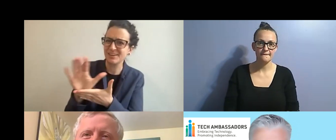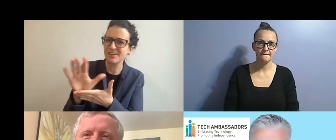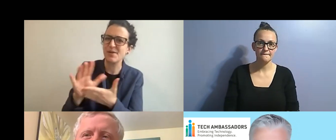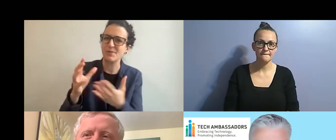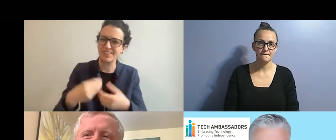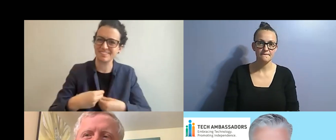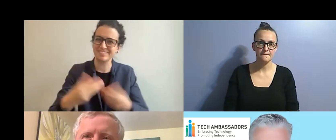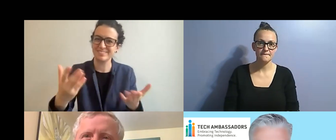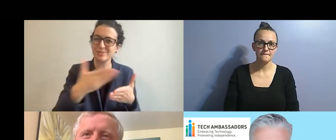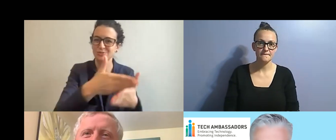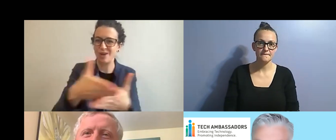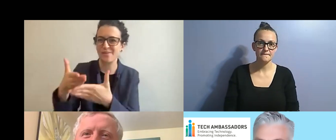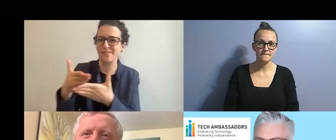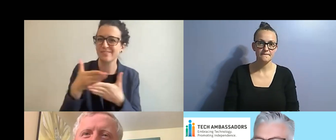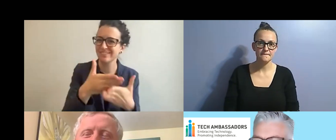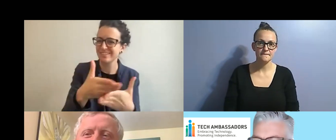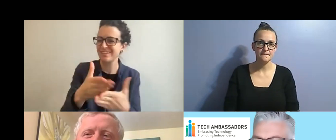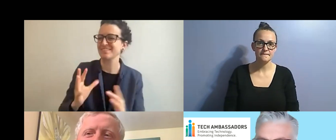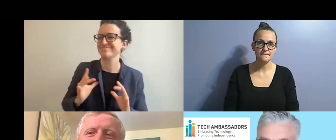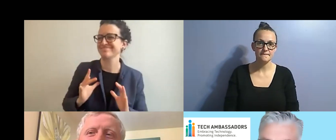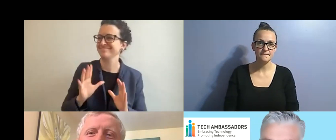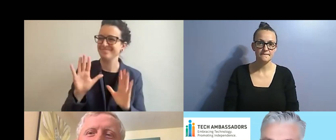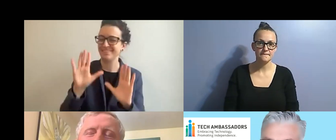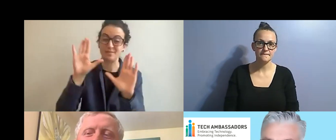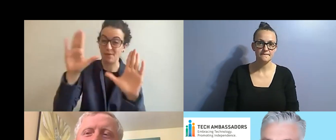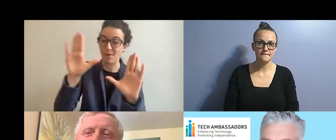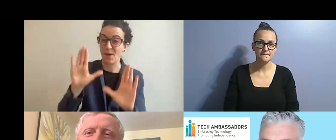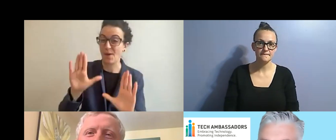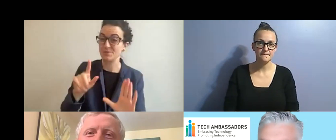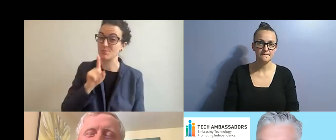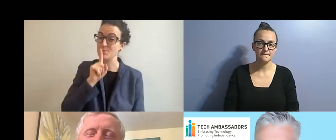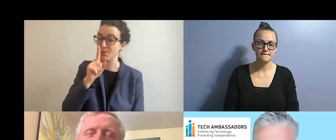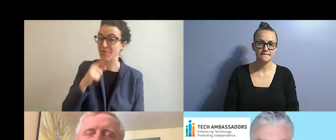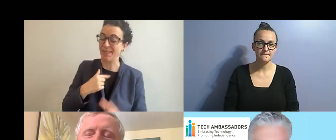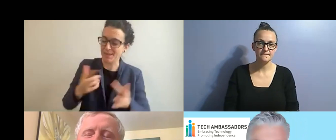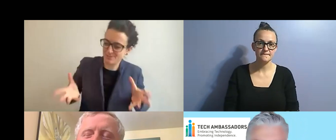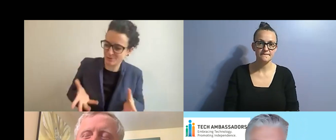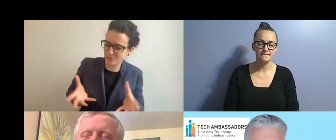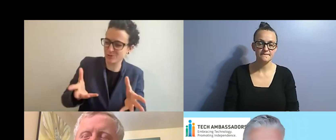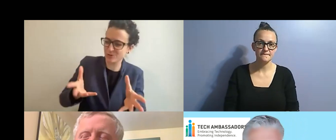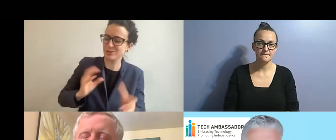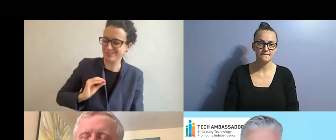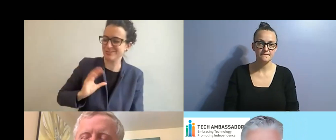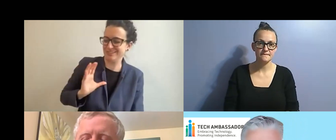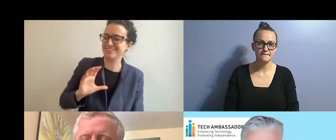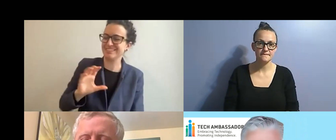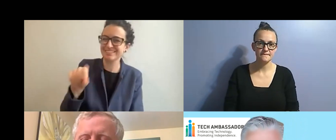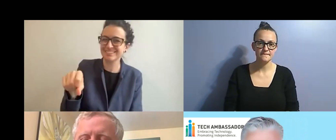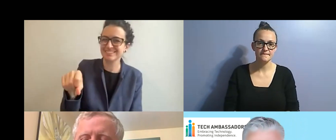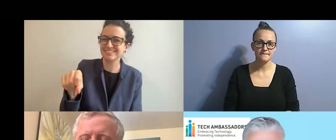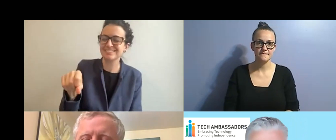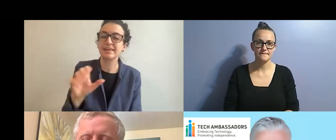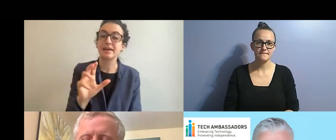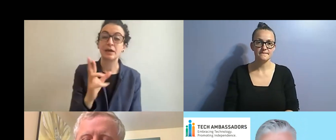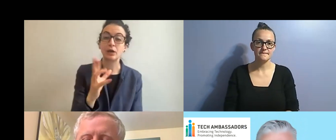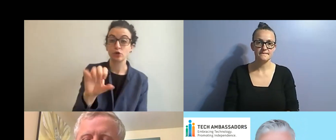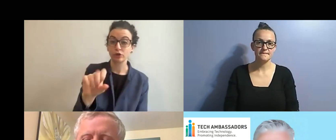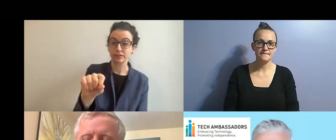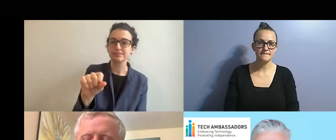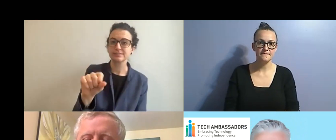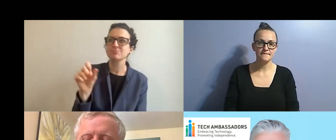awesome and very encouraging too. Yes, it is. I have to